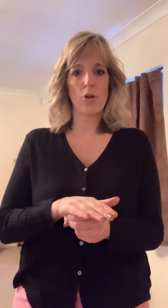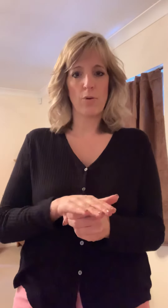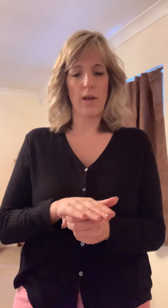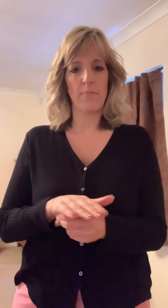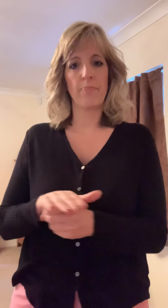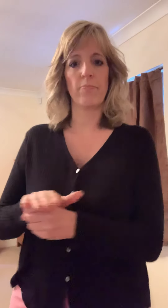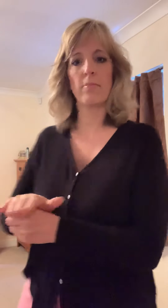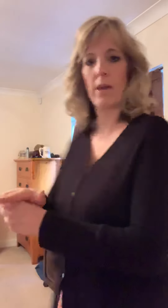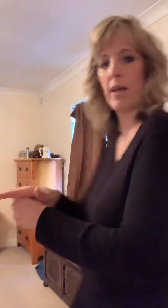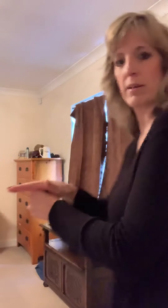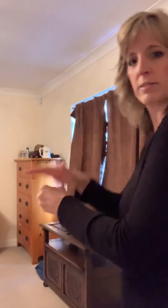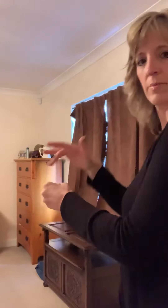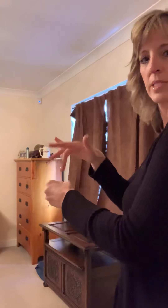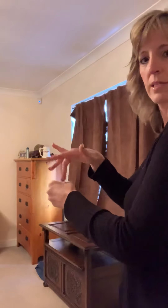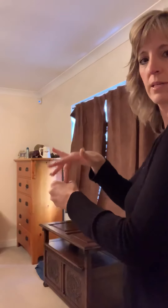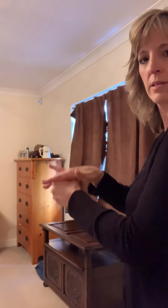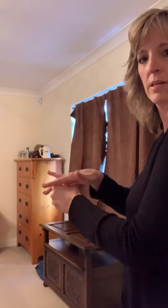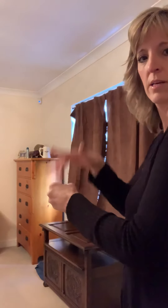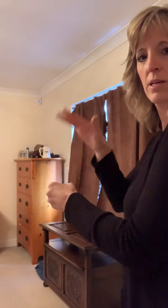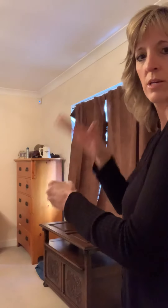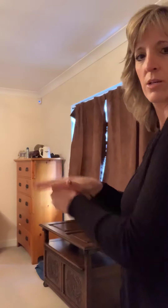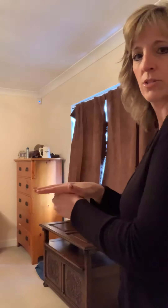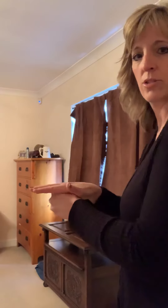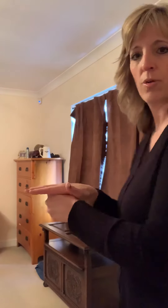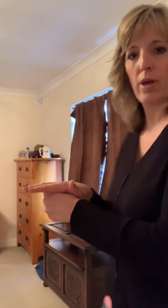Soda, okay? Does everybody see? Soda.